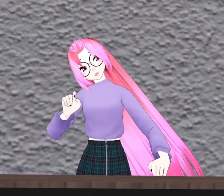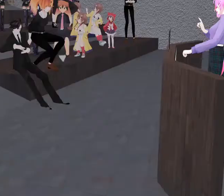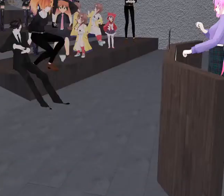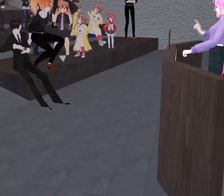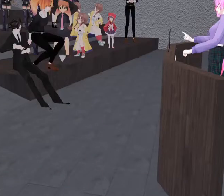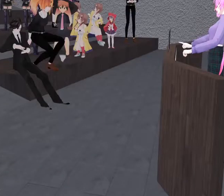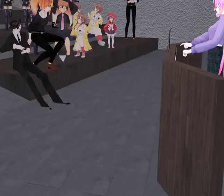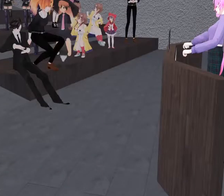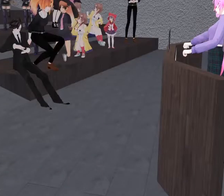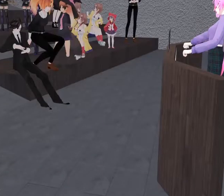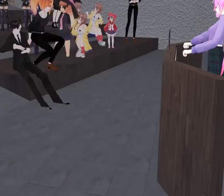Not yet.